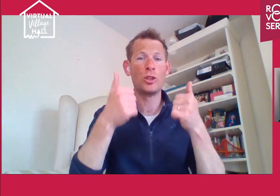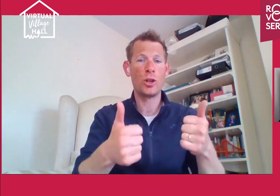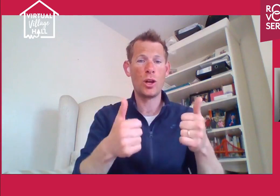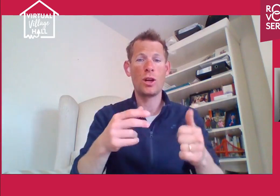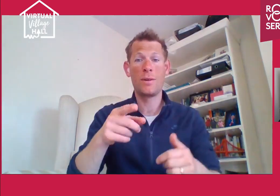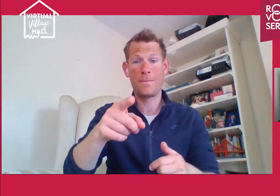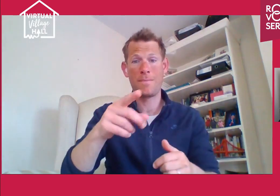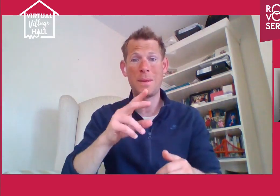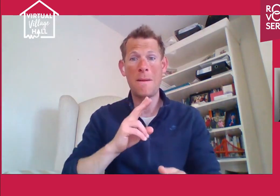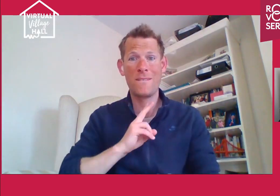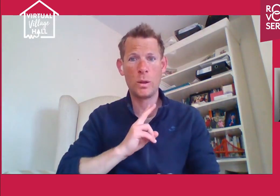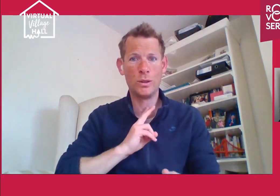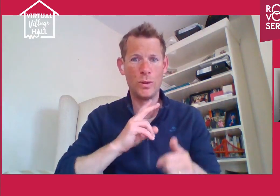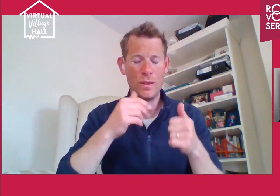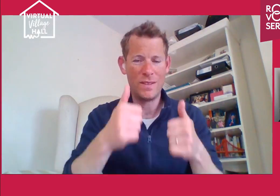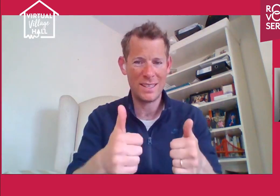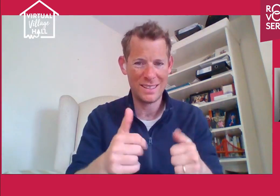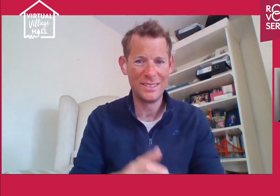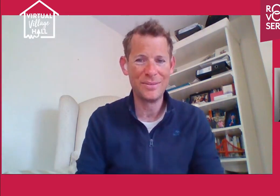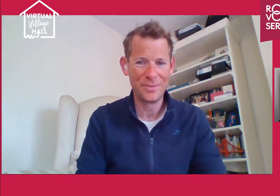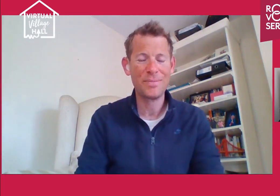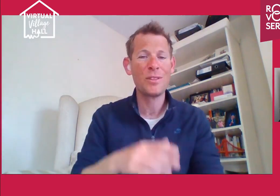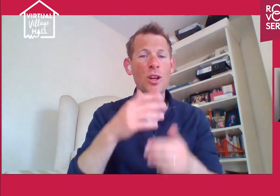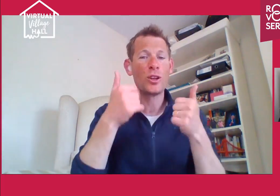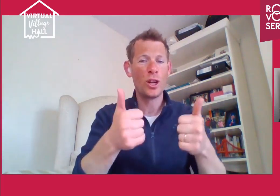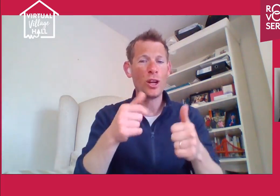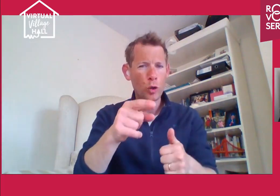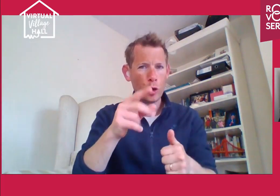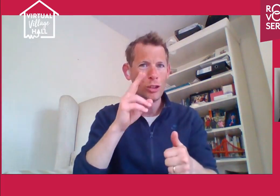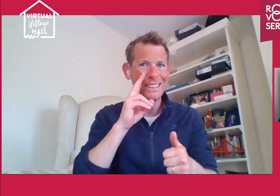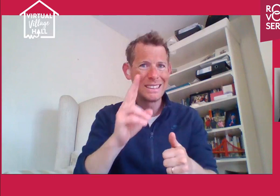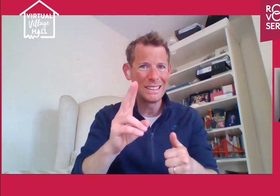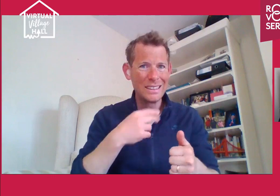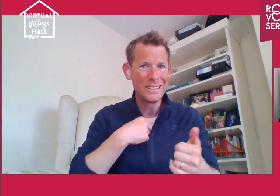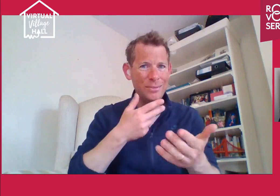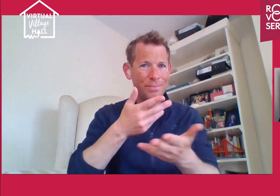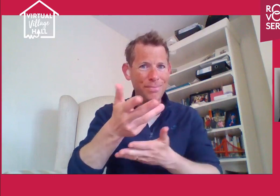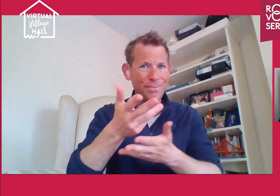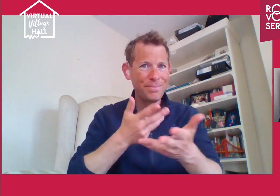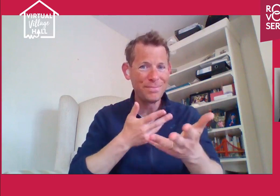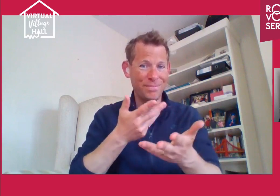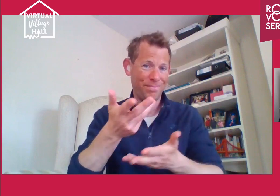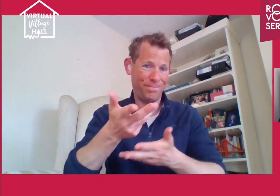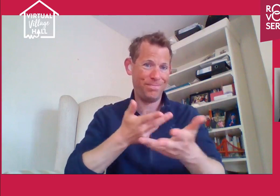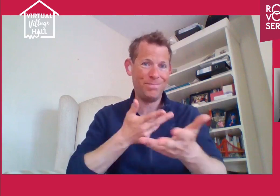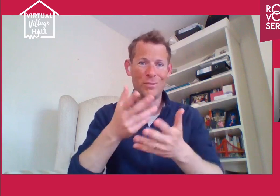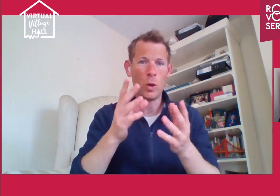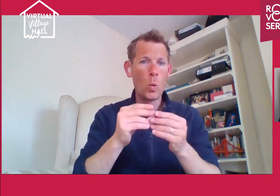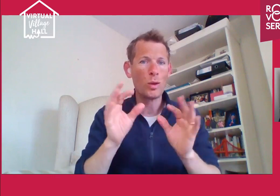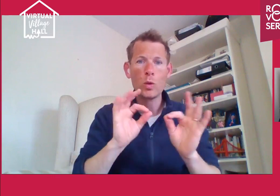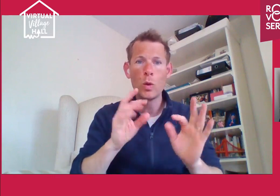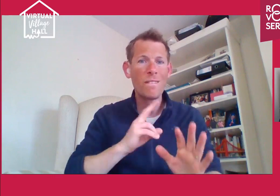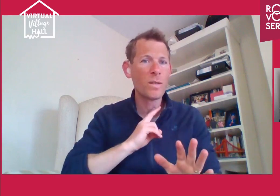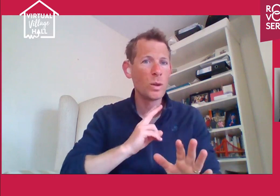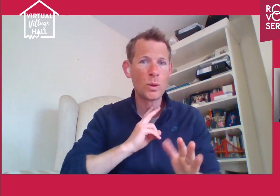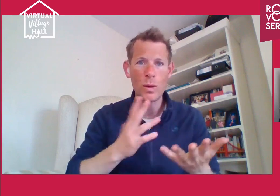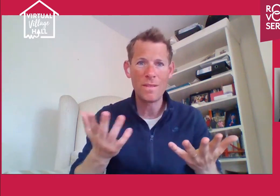All right. So did you see how that was a conversation with